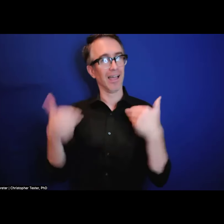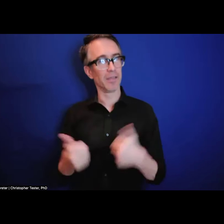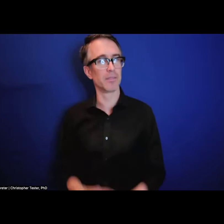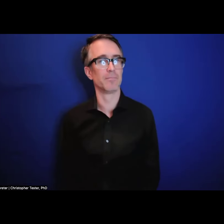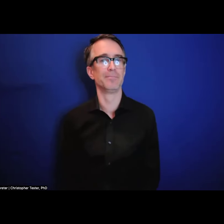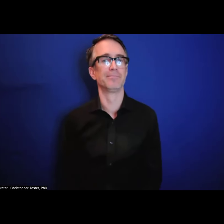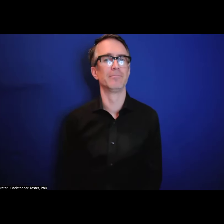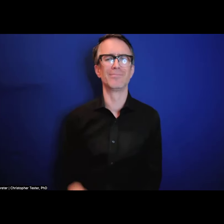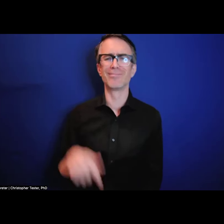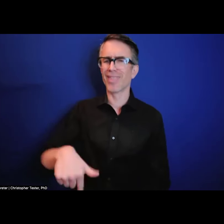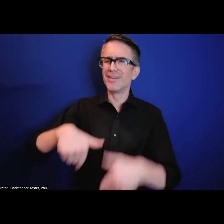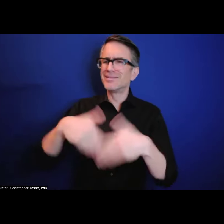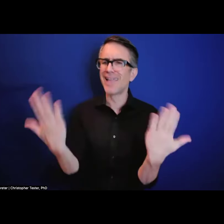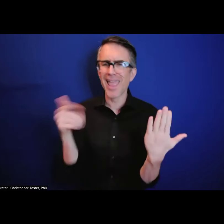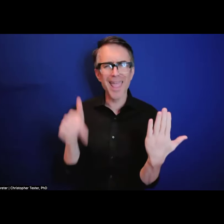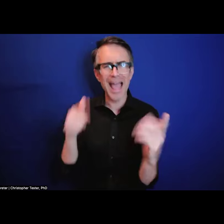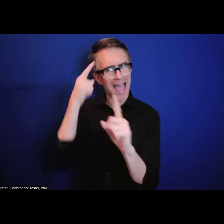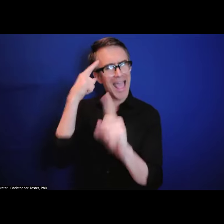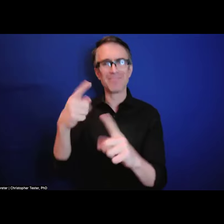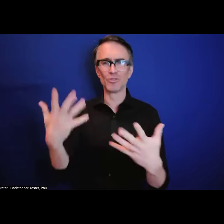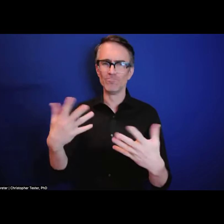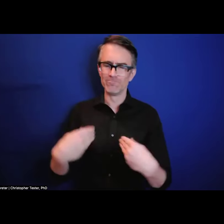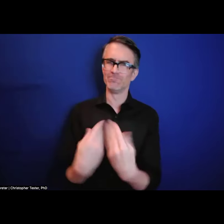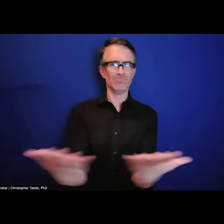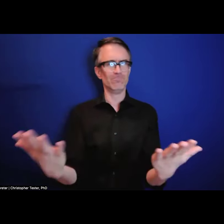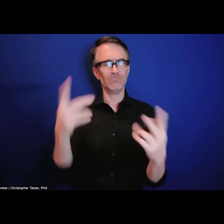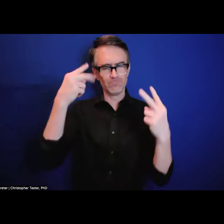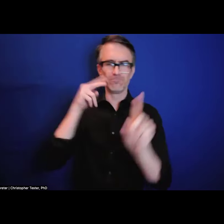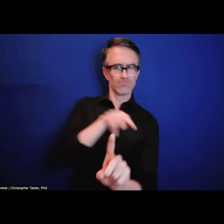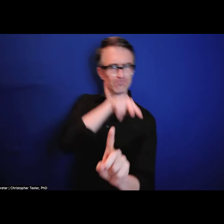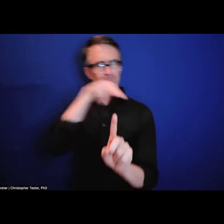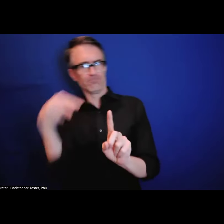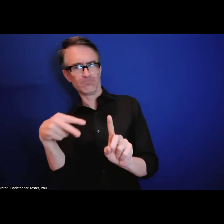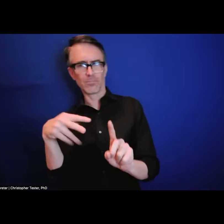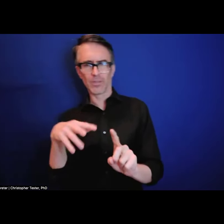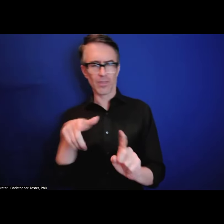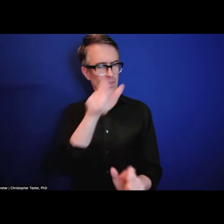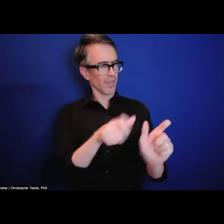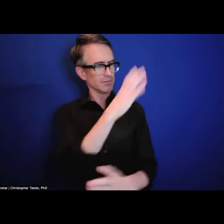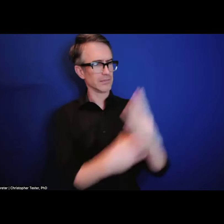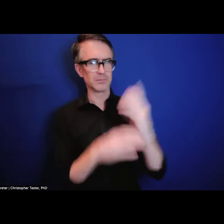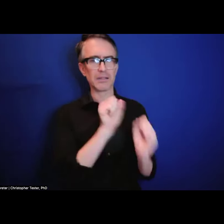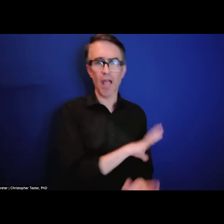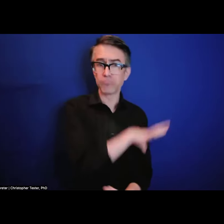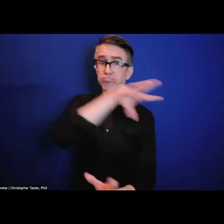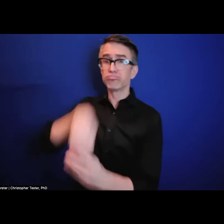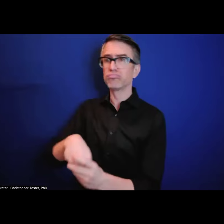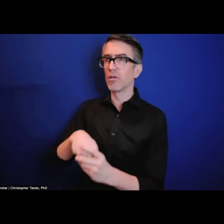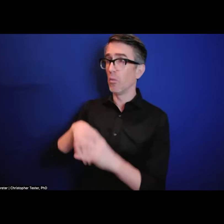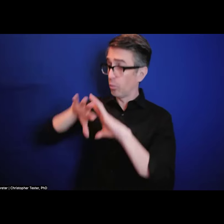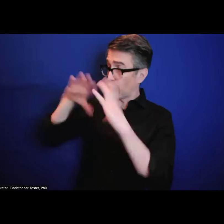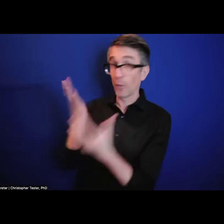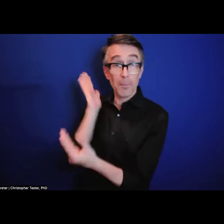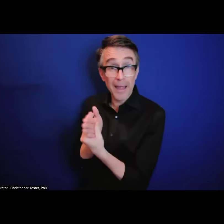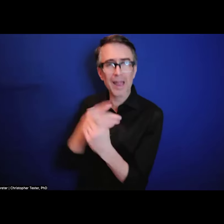beyond. It reminds us that persons with disabilities must benefit from and meaningfully participate